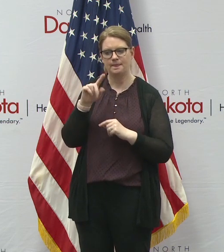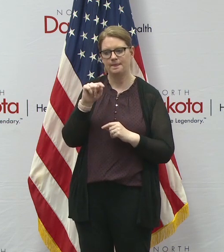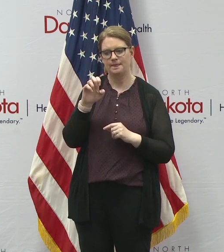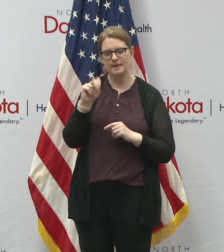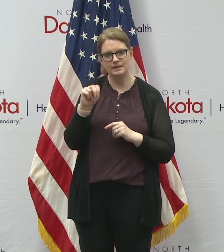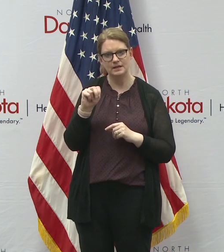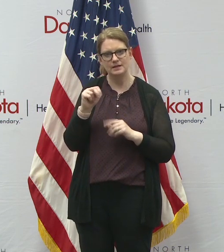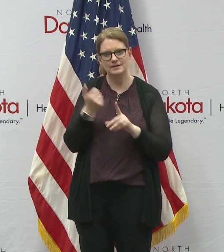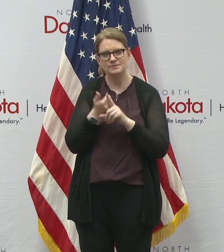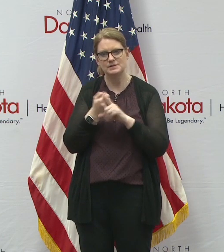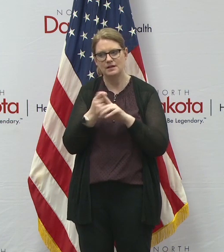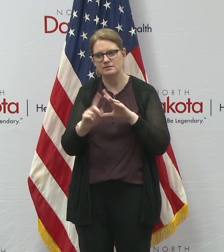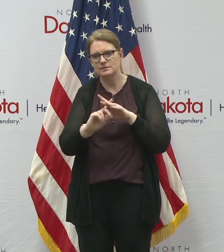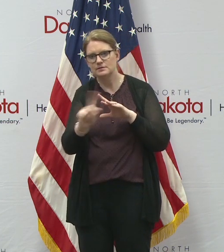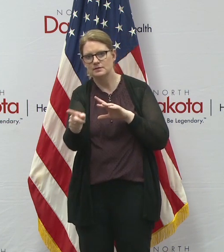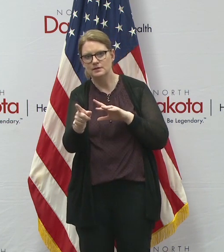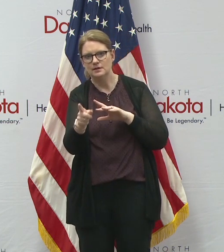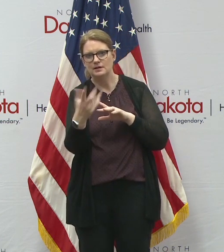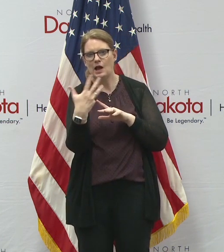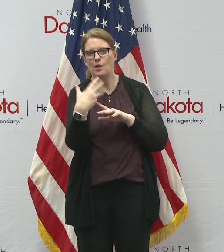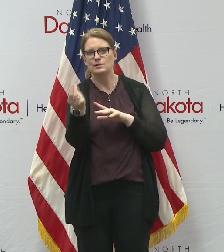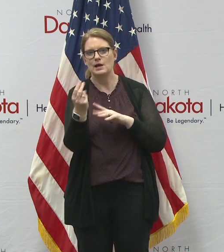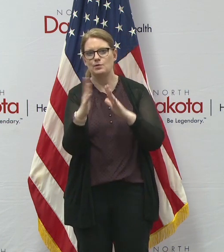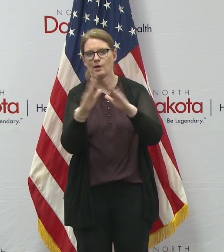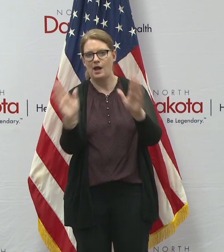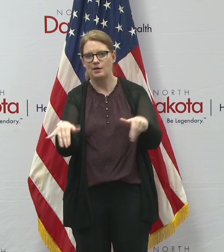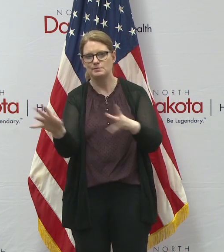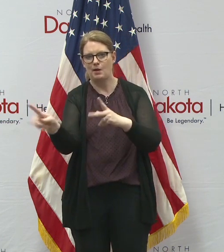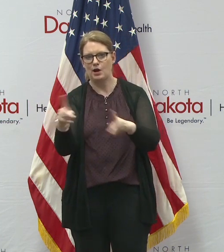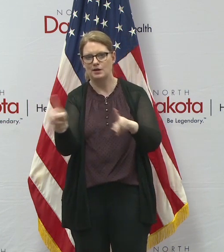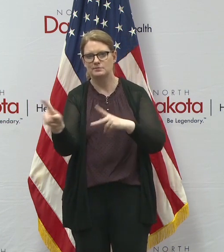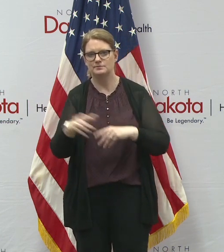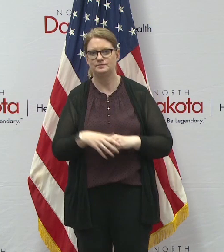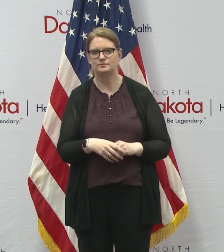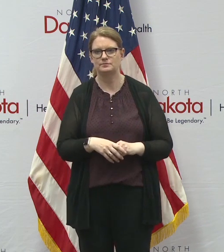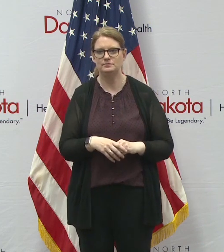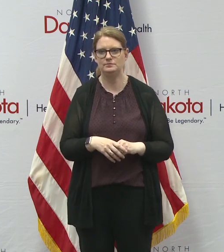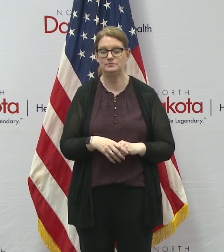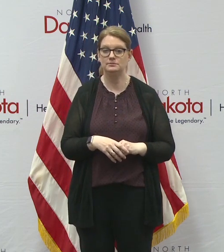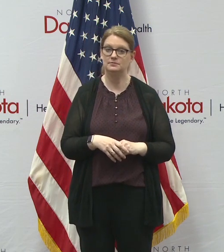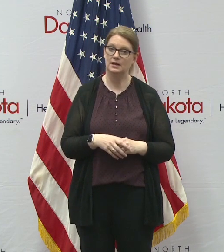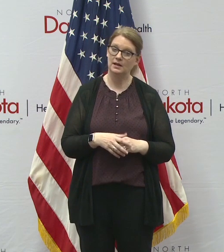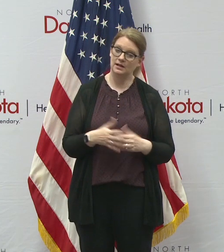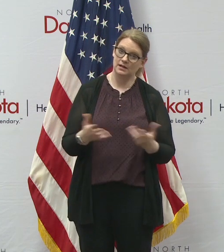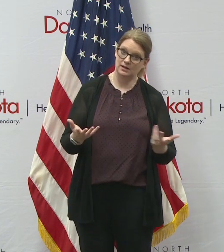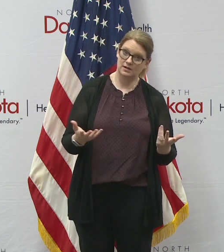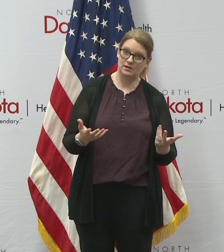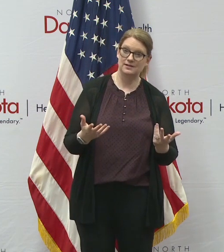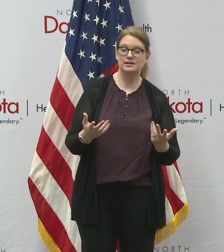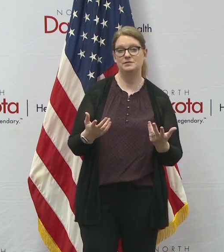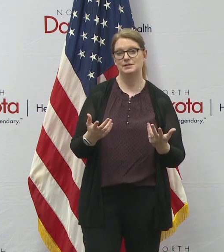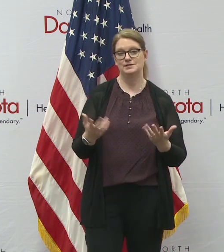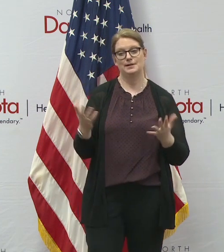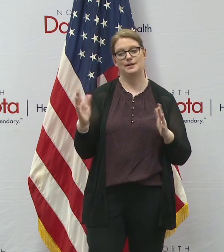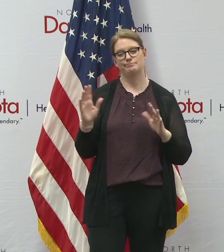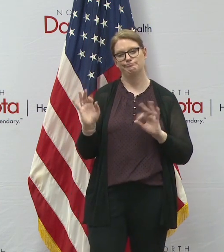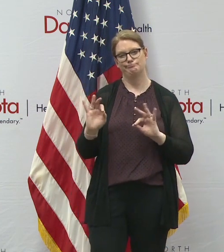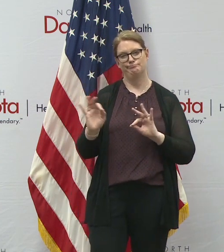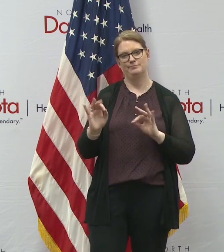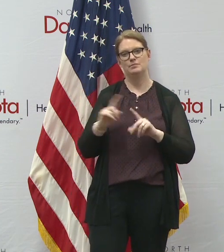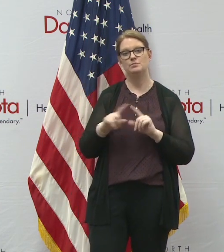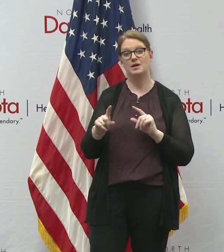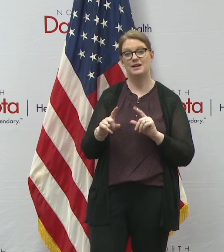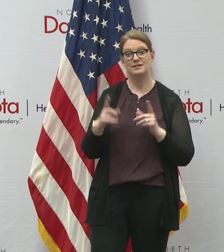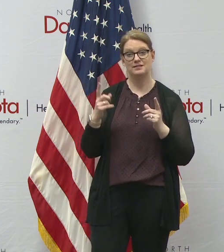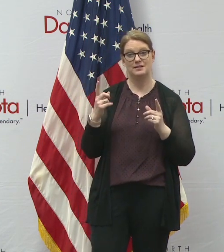teenager sneaks out of the house and goes to a house party, That could be an innocent thing, or it could be that, dozens of other people get